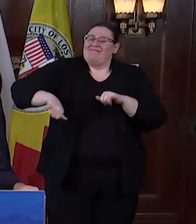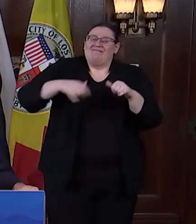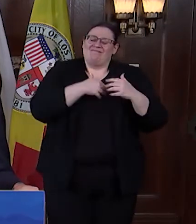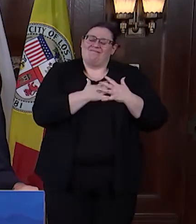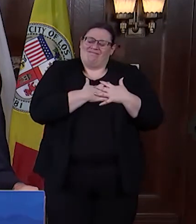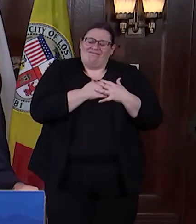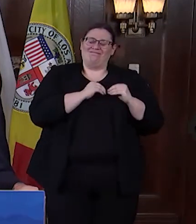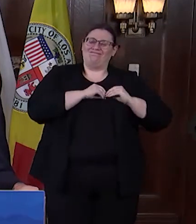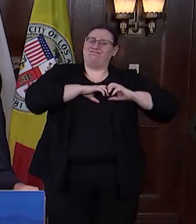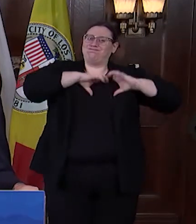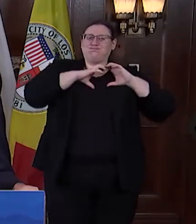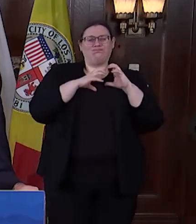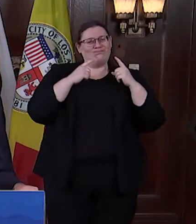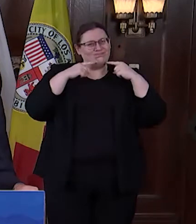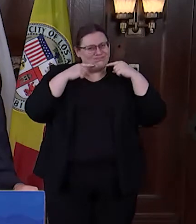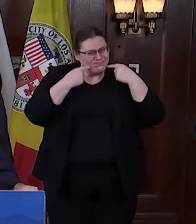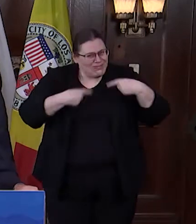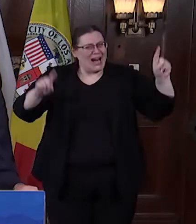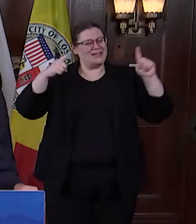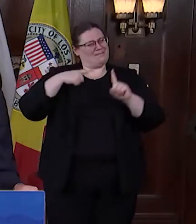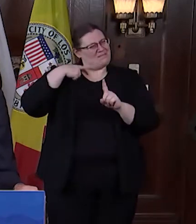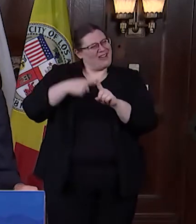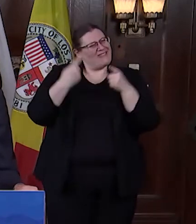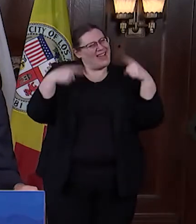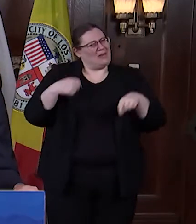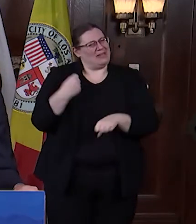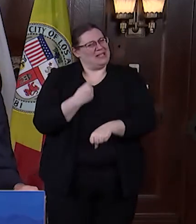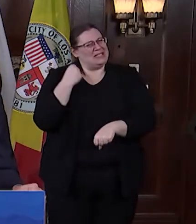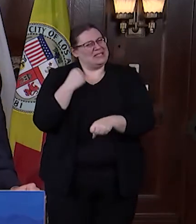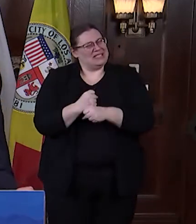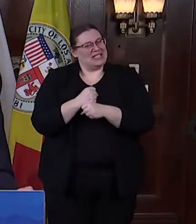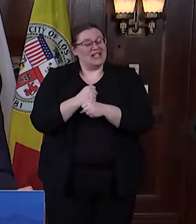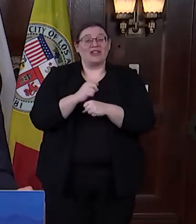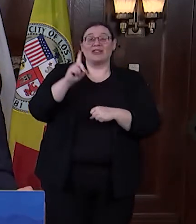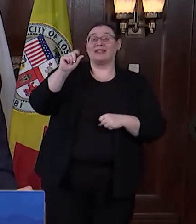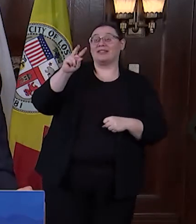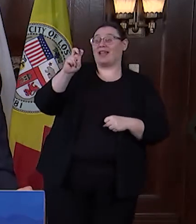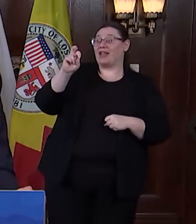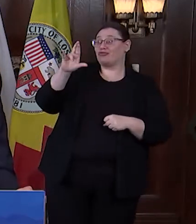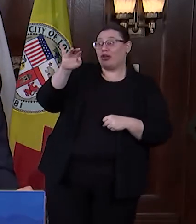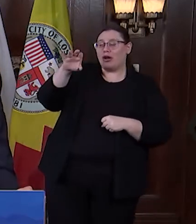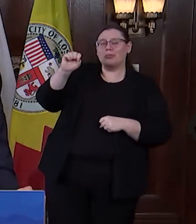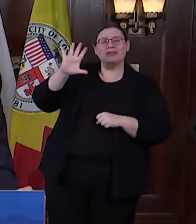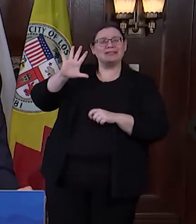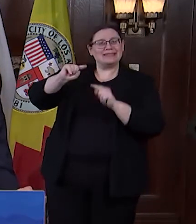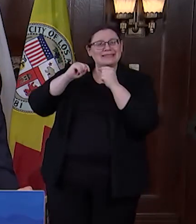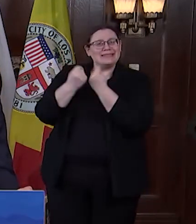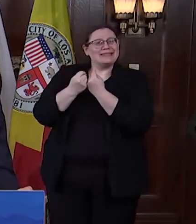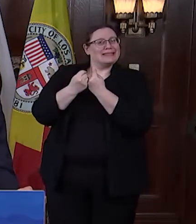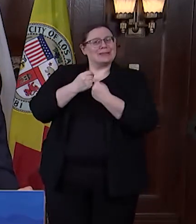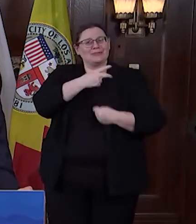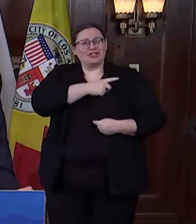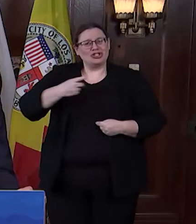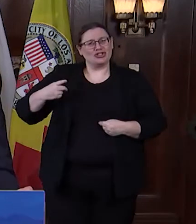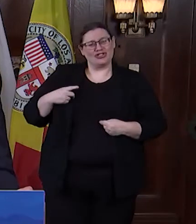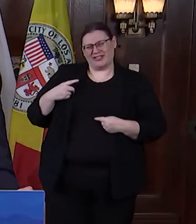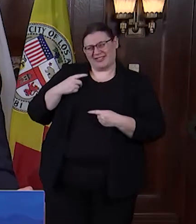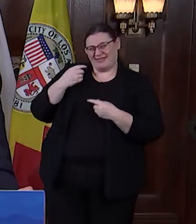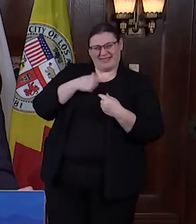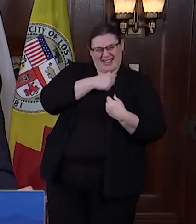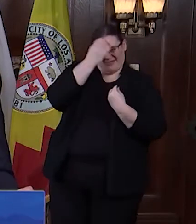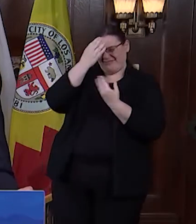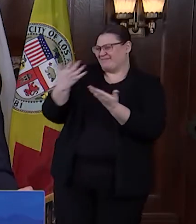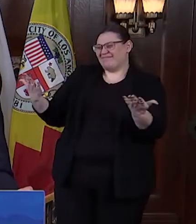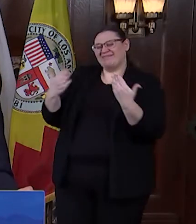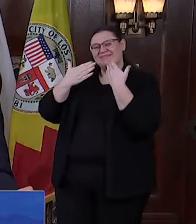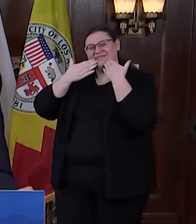good news of what we have accomplished last night. And to Dave Roberts and to the boys in blue, thank you. You have